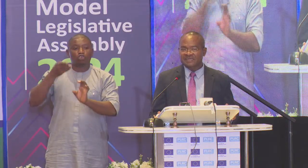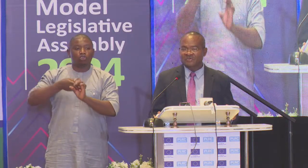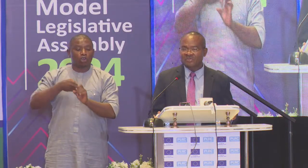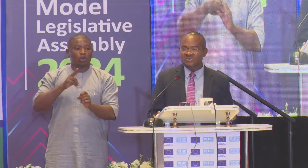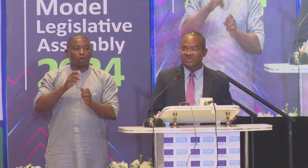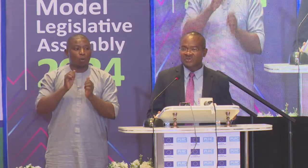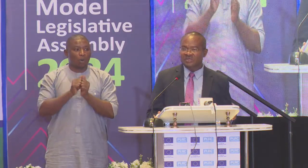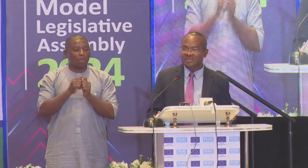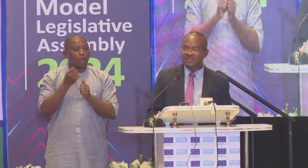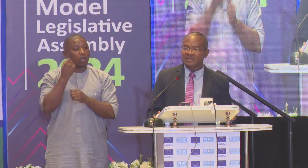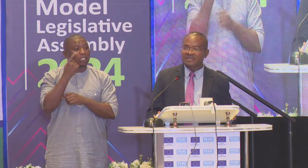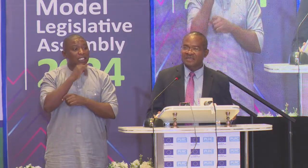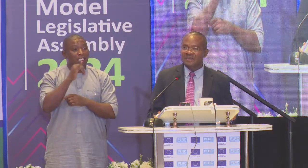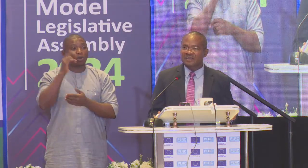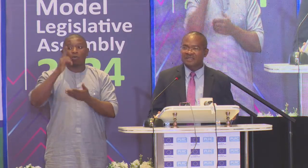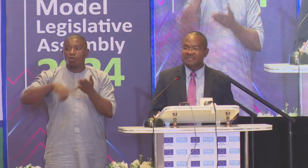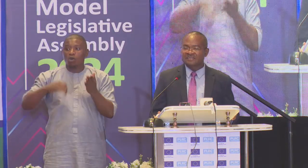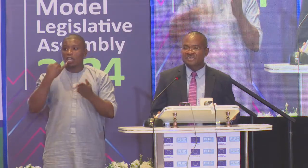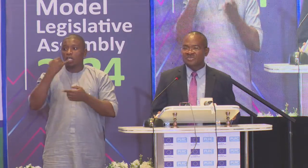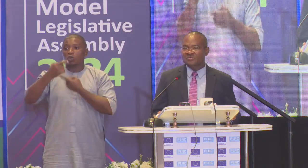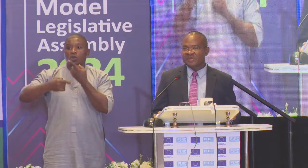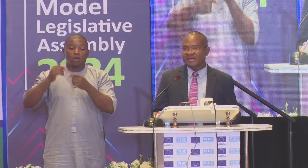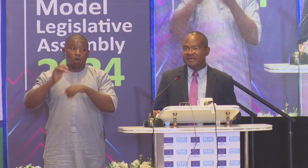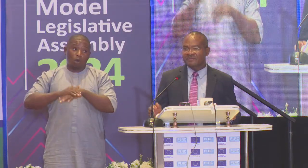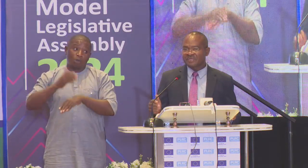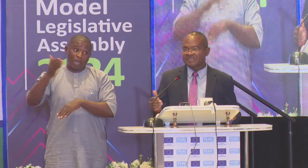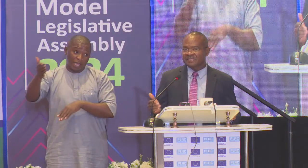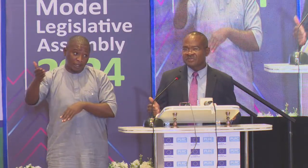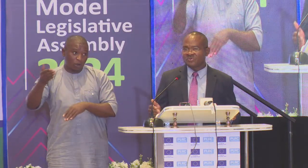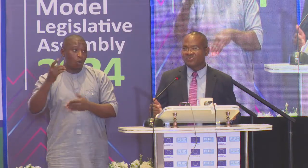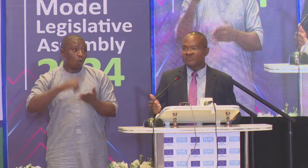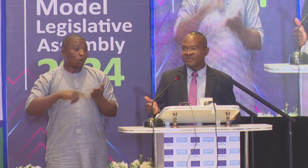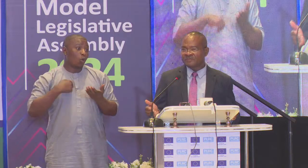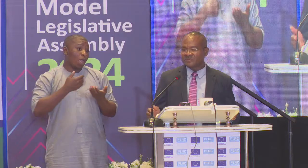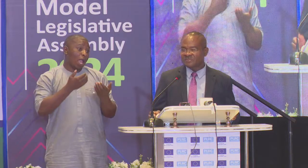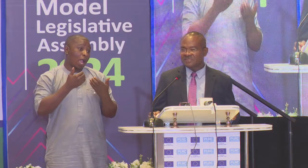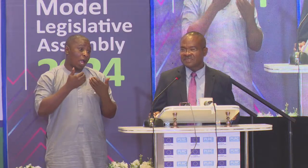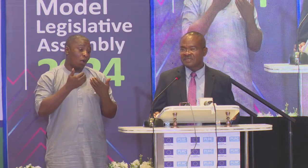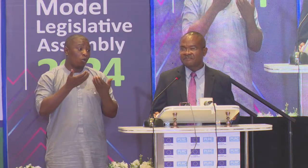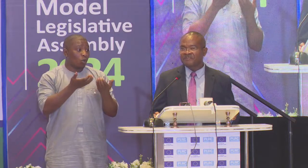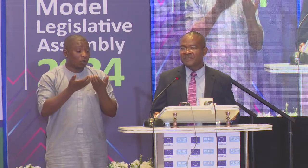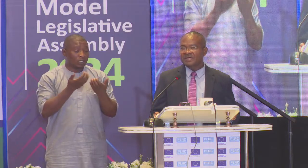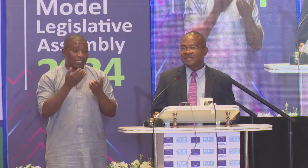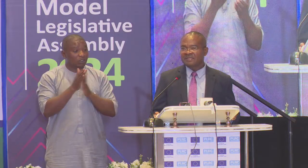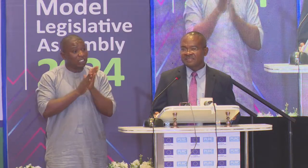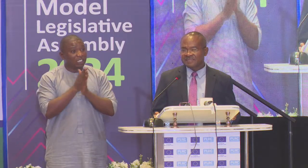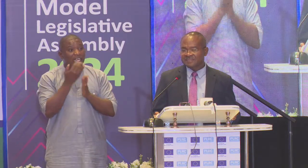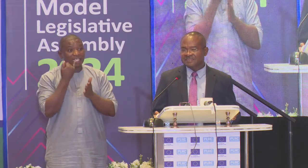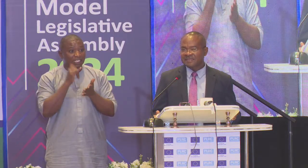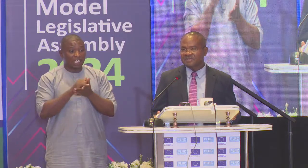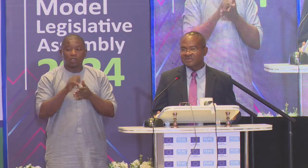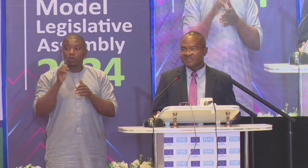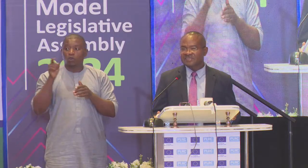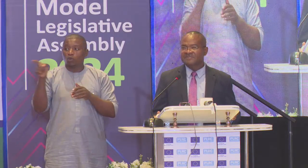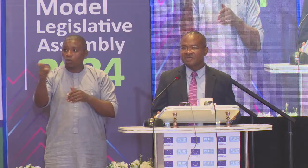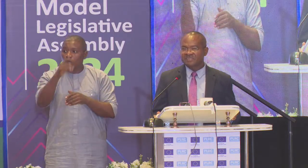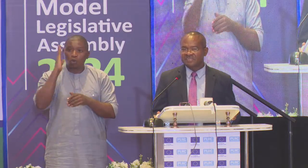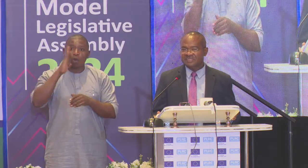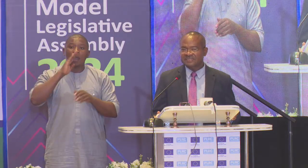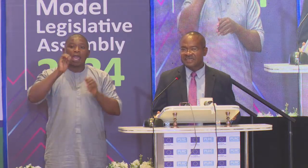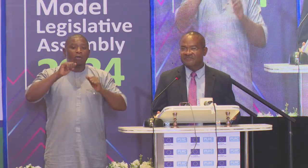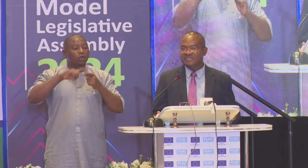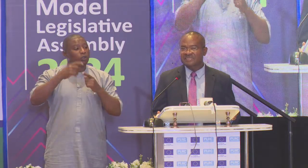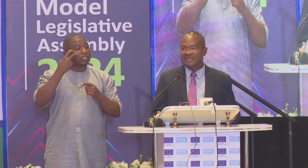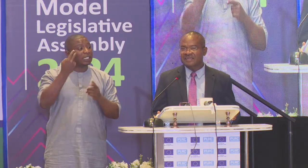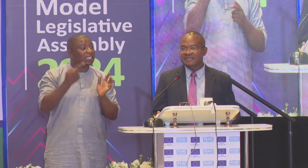understanding what's going on there, the intention we have is that you would be able to see these legislators, these politicians